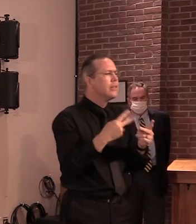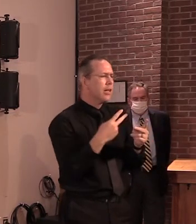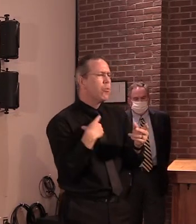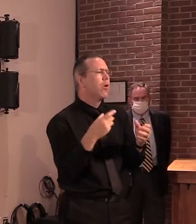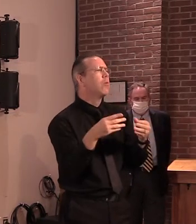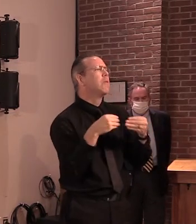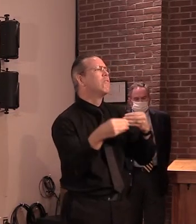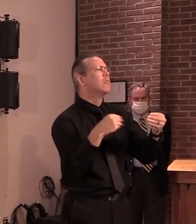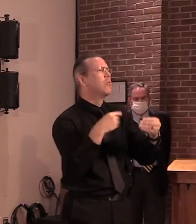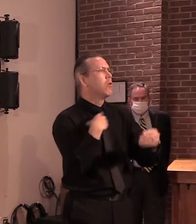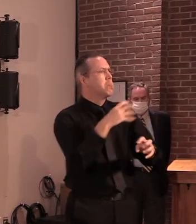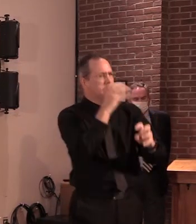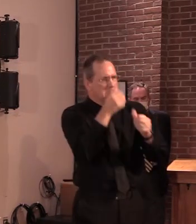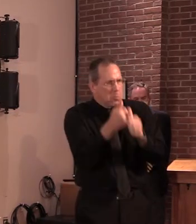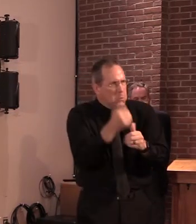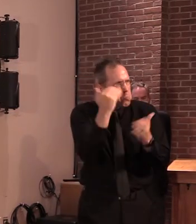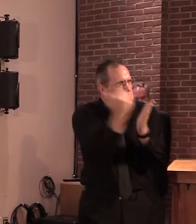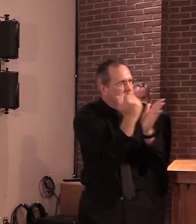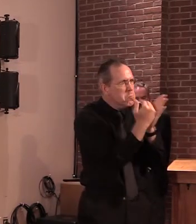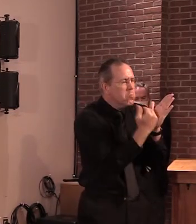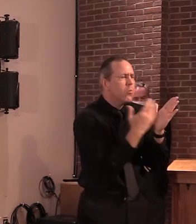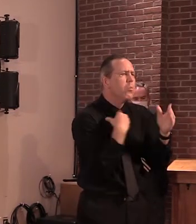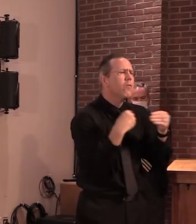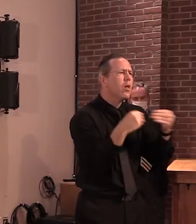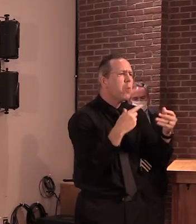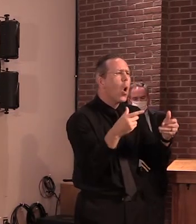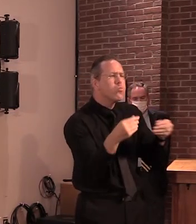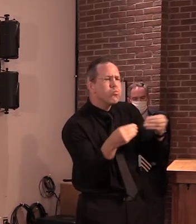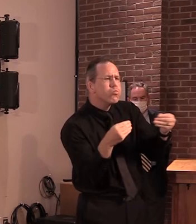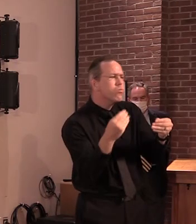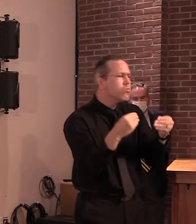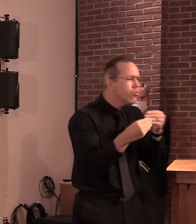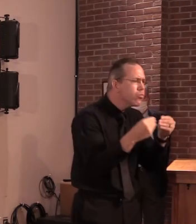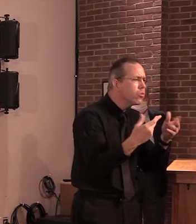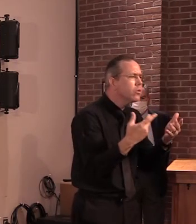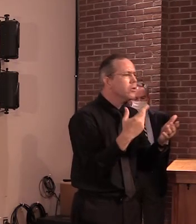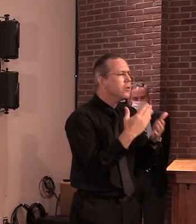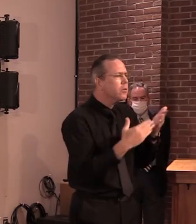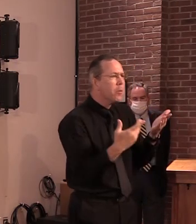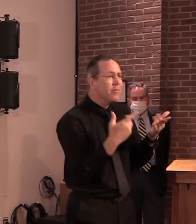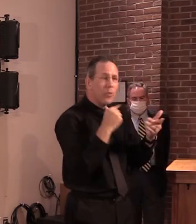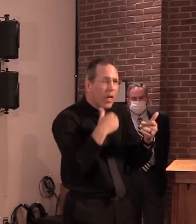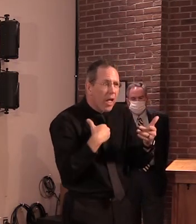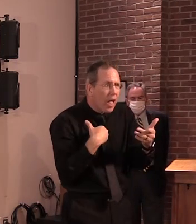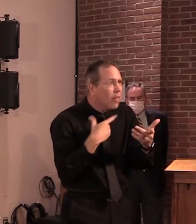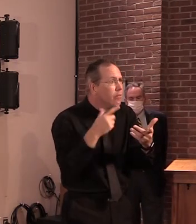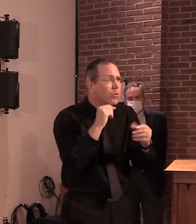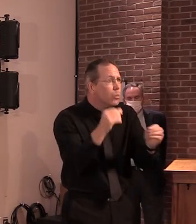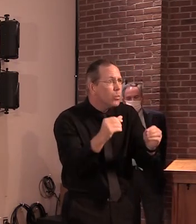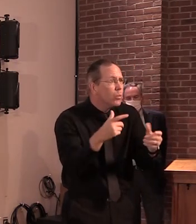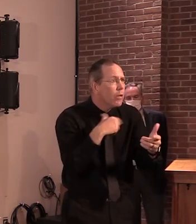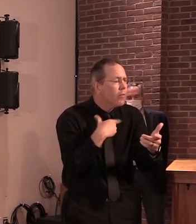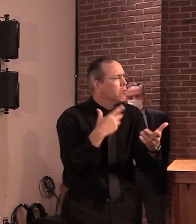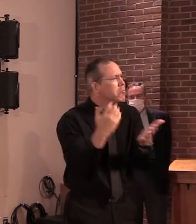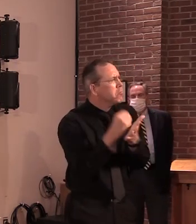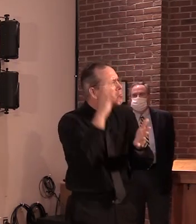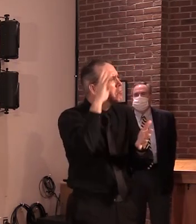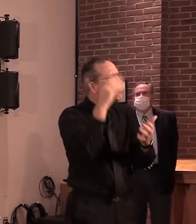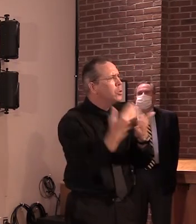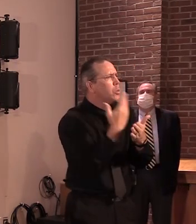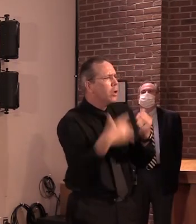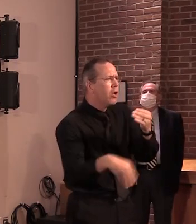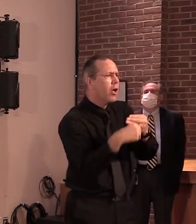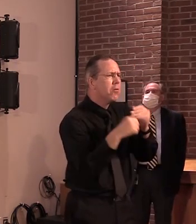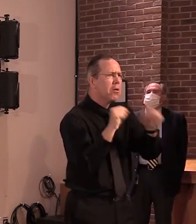3, look for and share innovative solutions. When I say now's the time, it is in recognition that